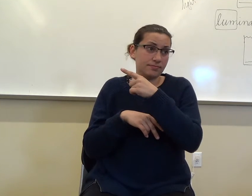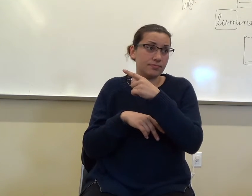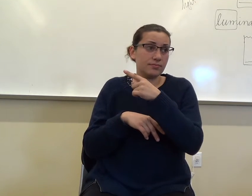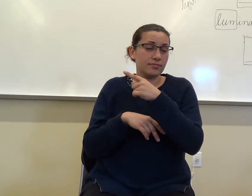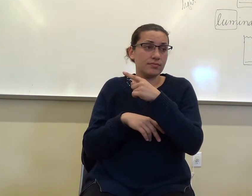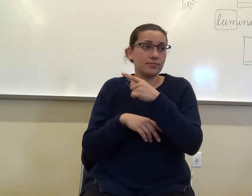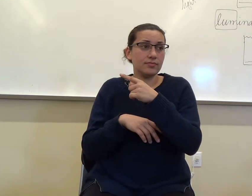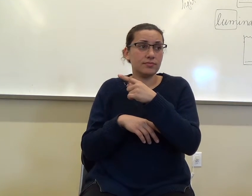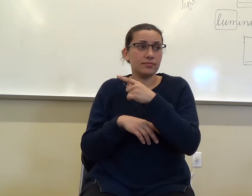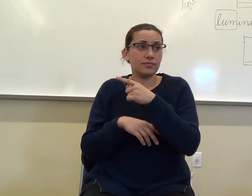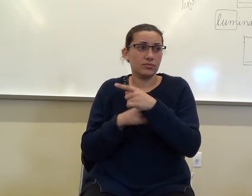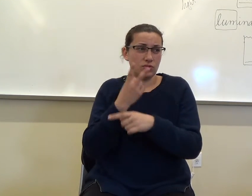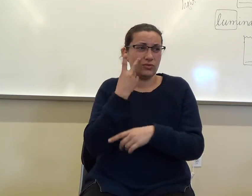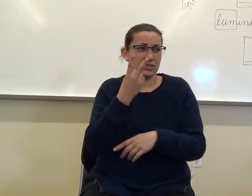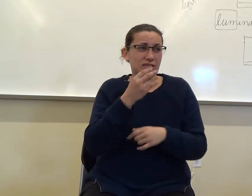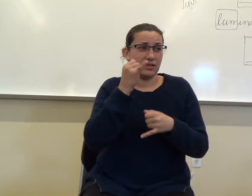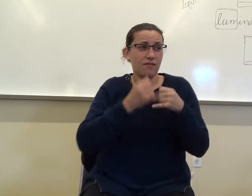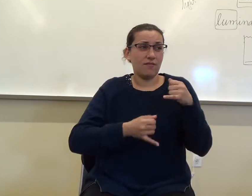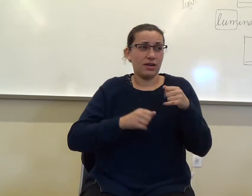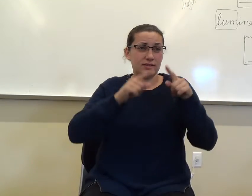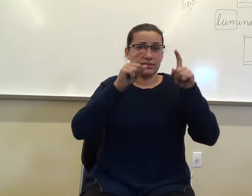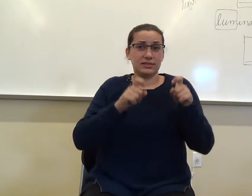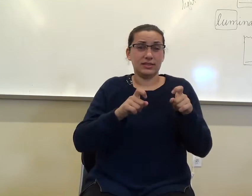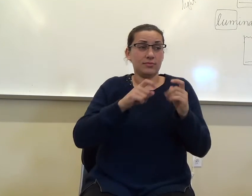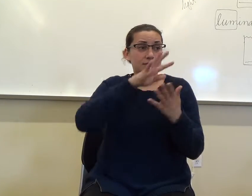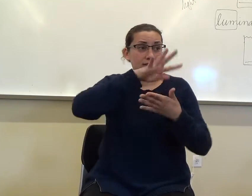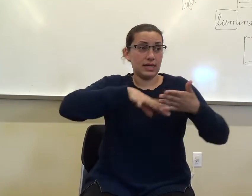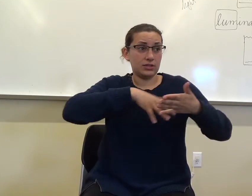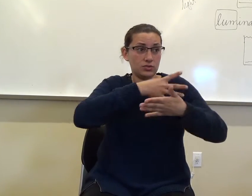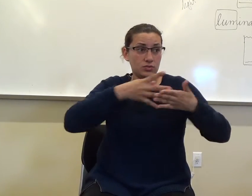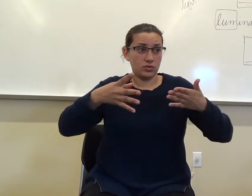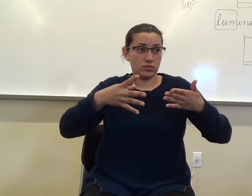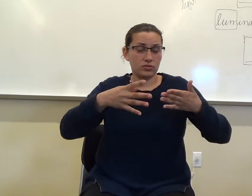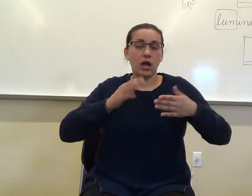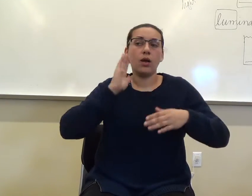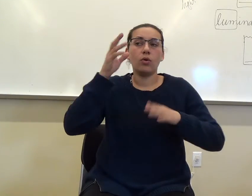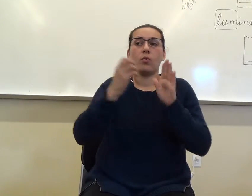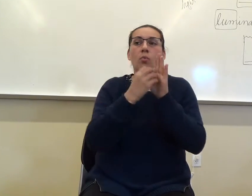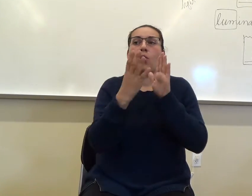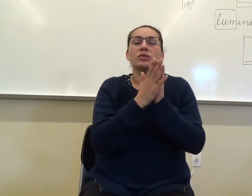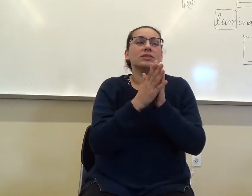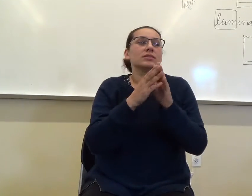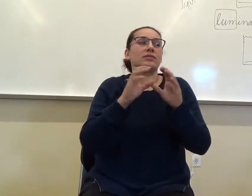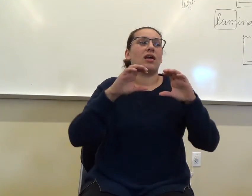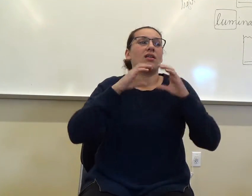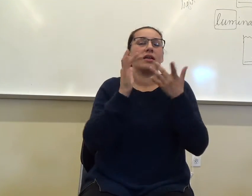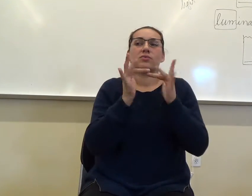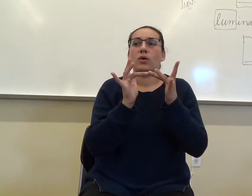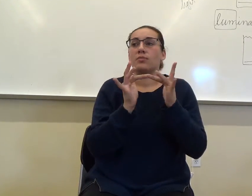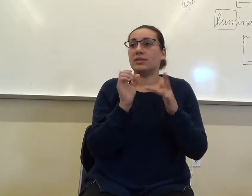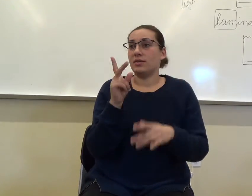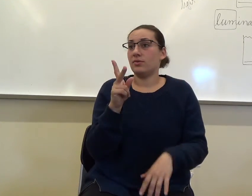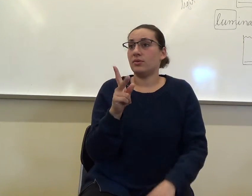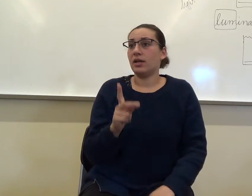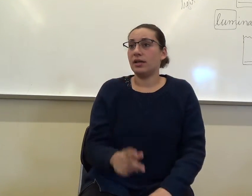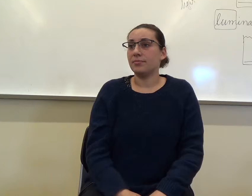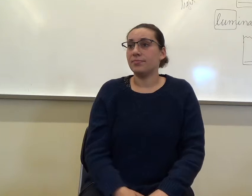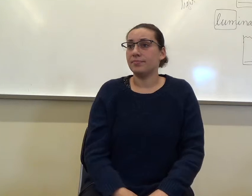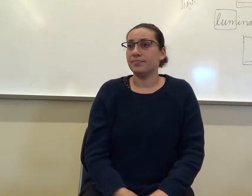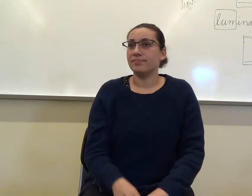See the final exam schedule, and I will put that on the class website this week. It's also on the web.